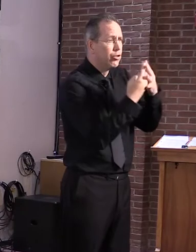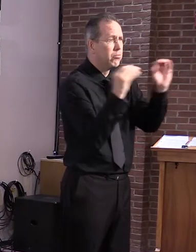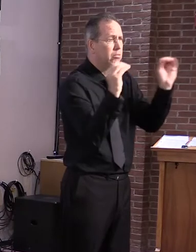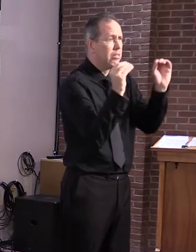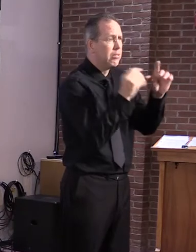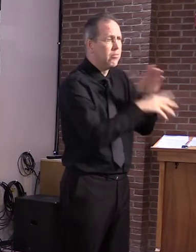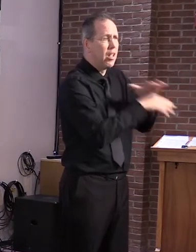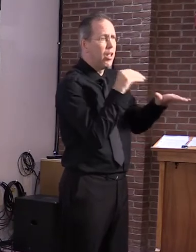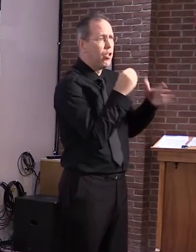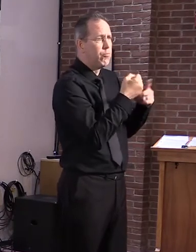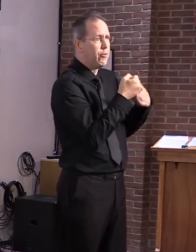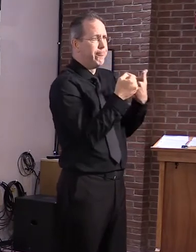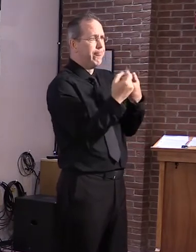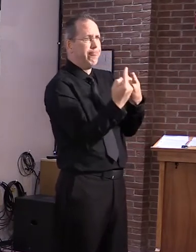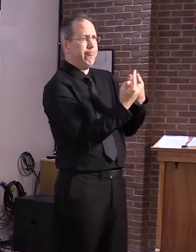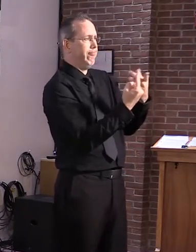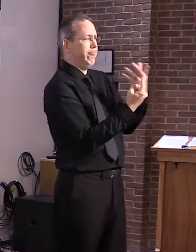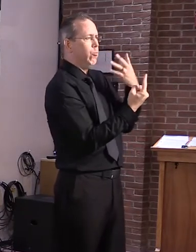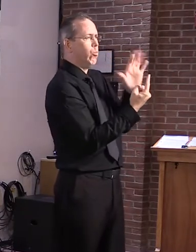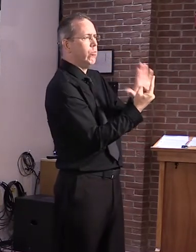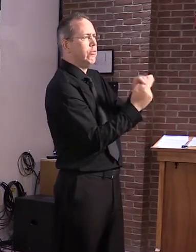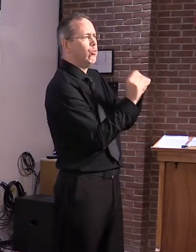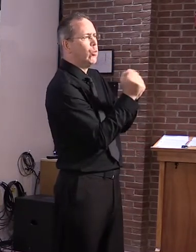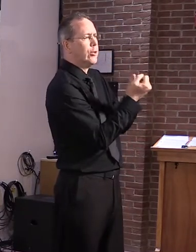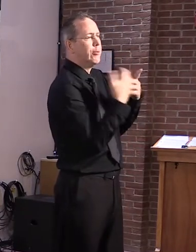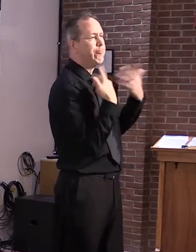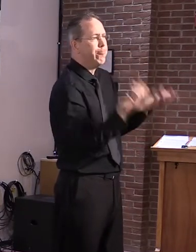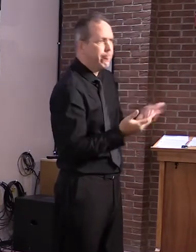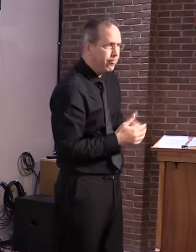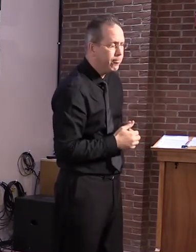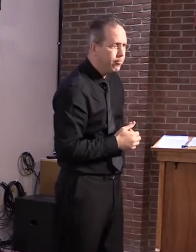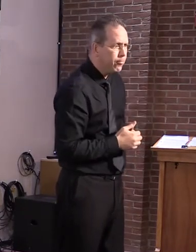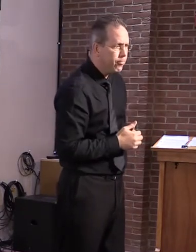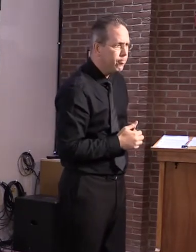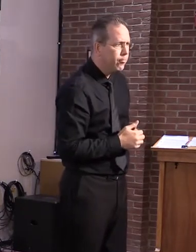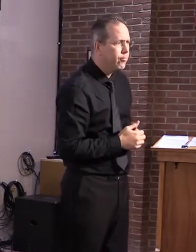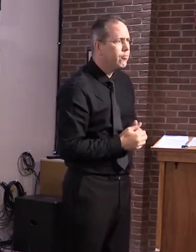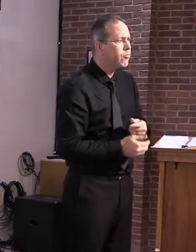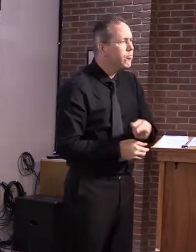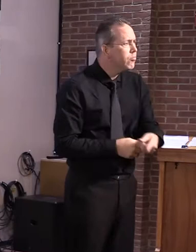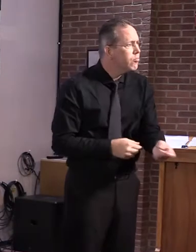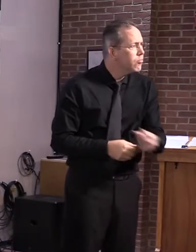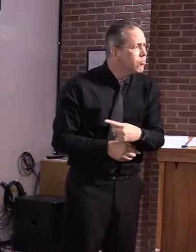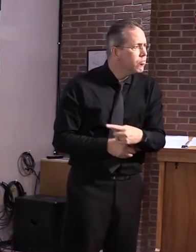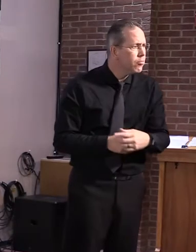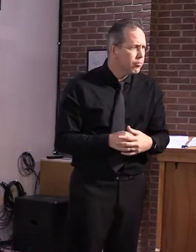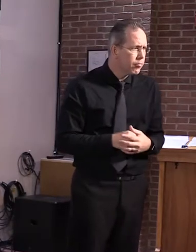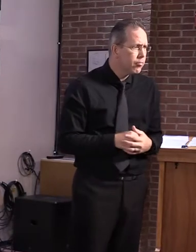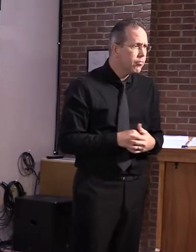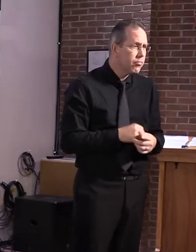on suicide watch? They were not on suicide watch.